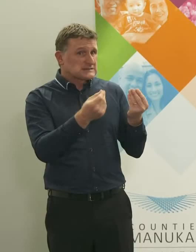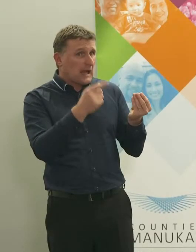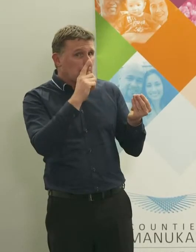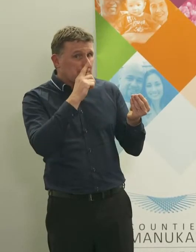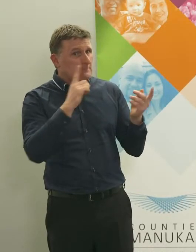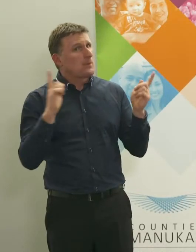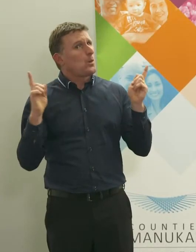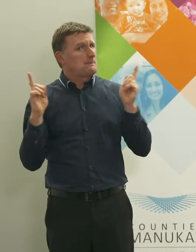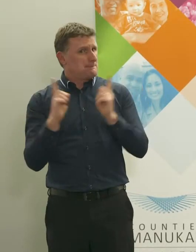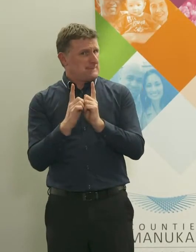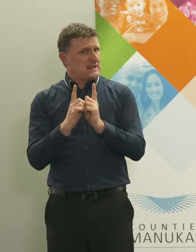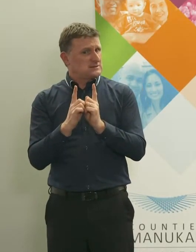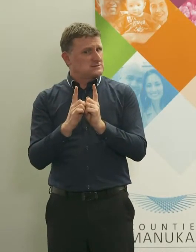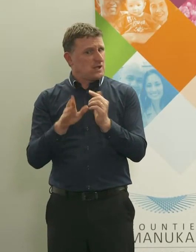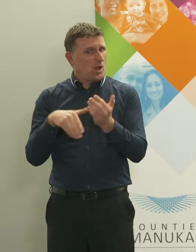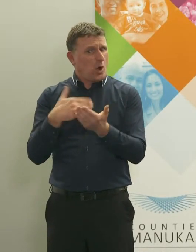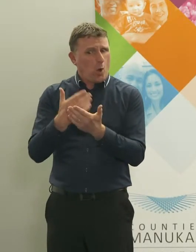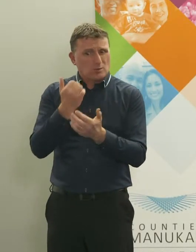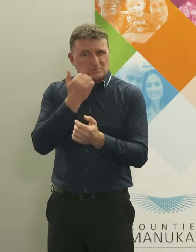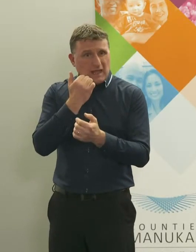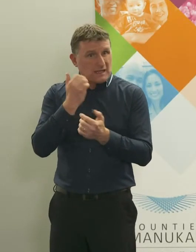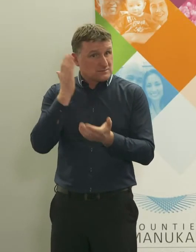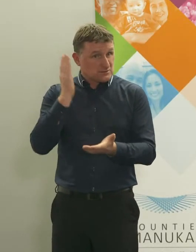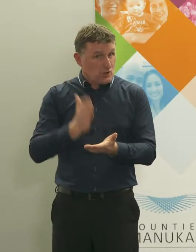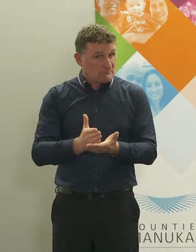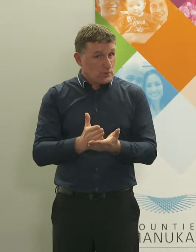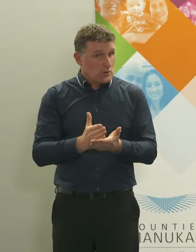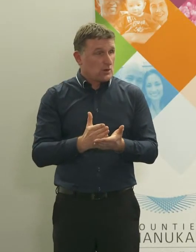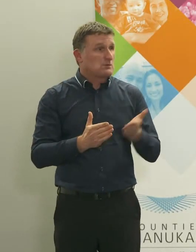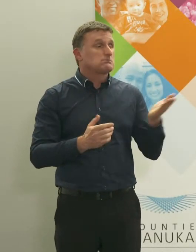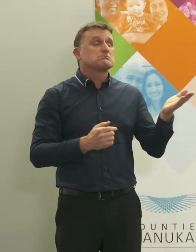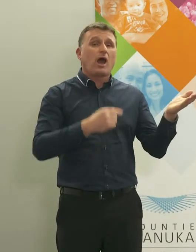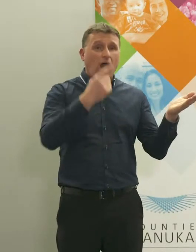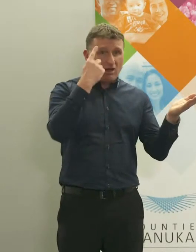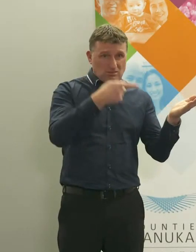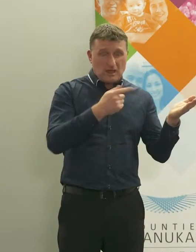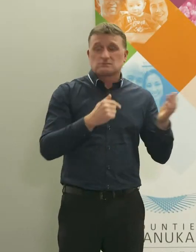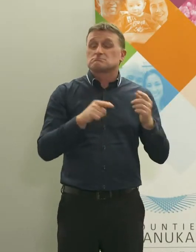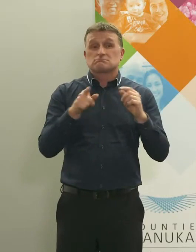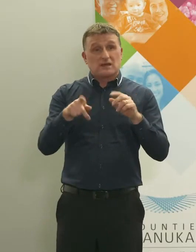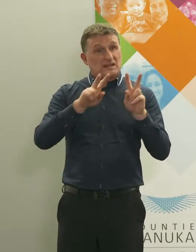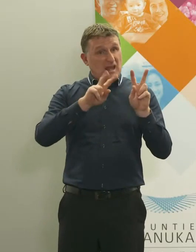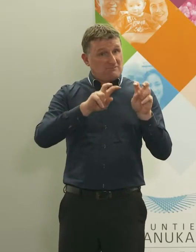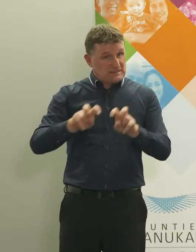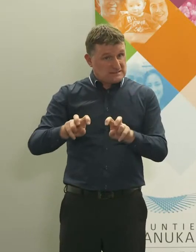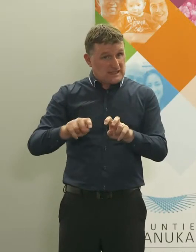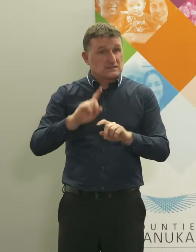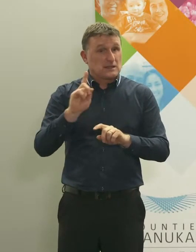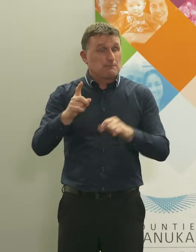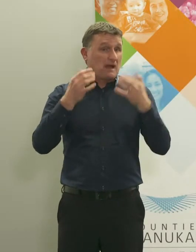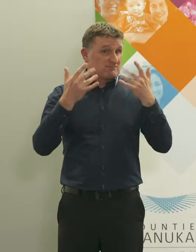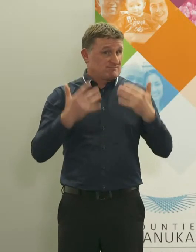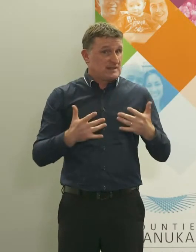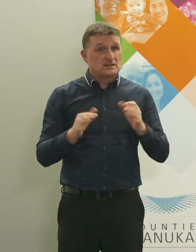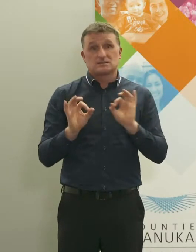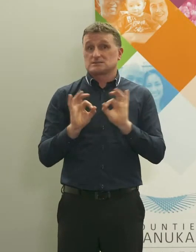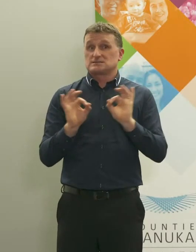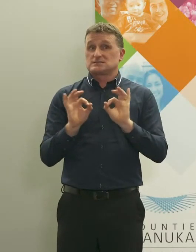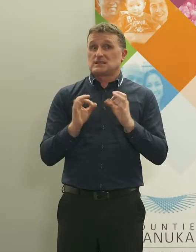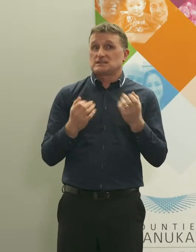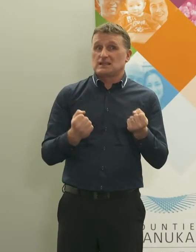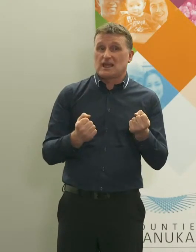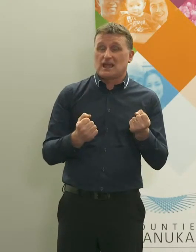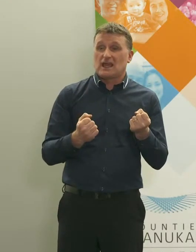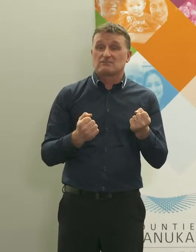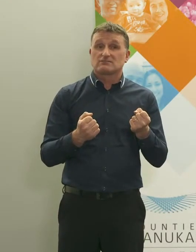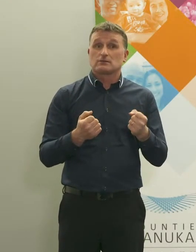it been confirmed, or is it just I think they were under investigation, and I haven't actually got those. That was some time ago, so I haven't actually got the